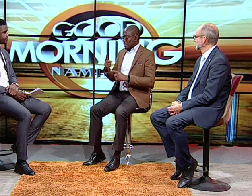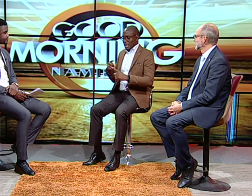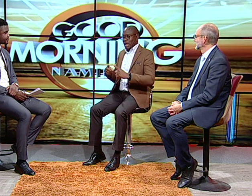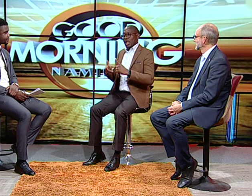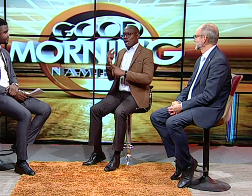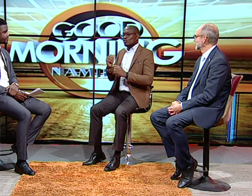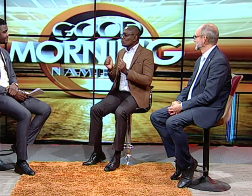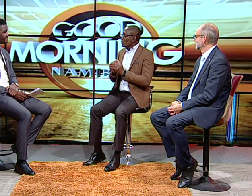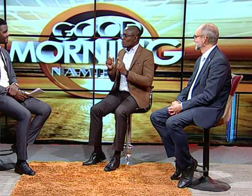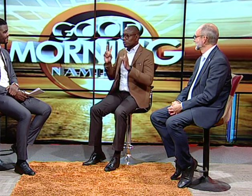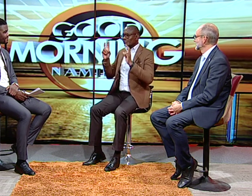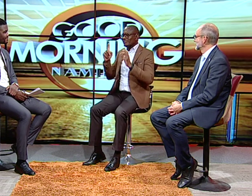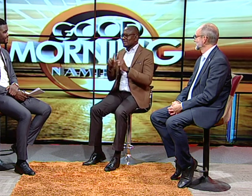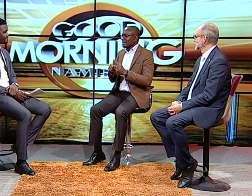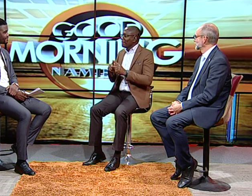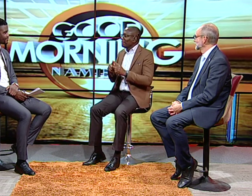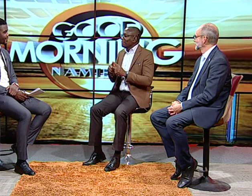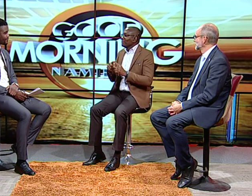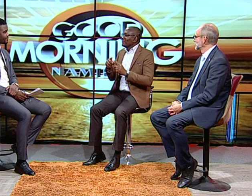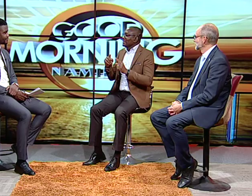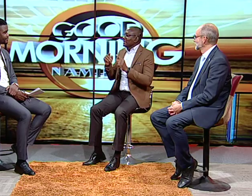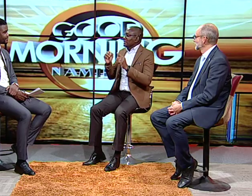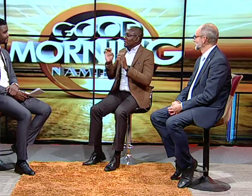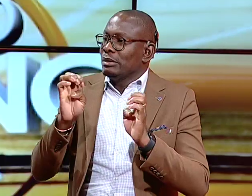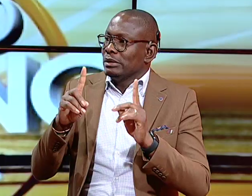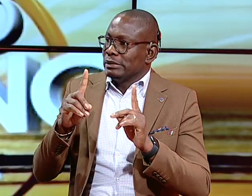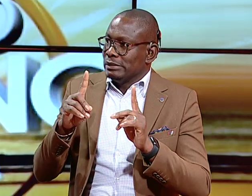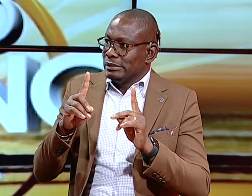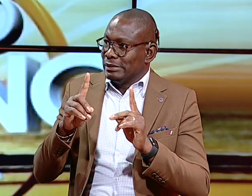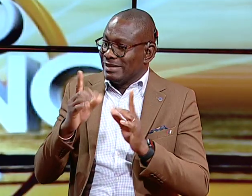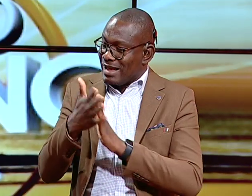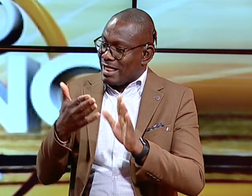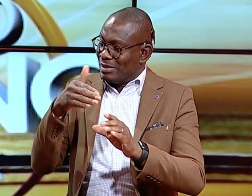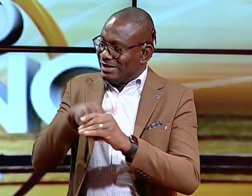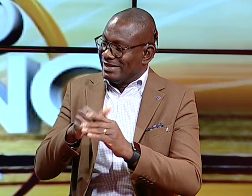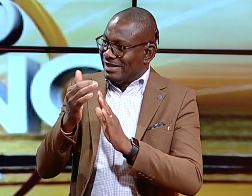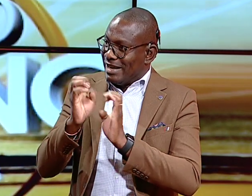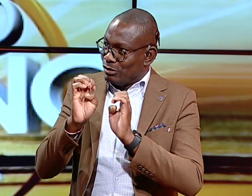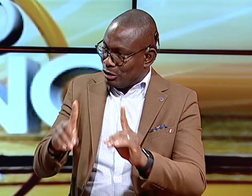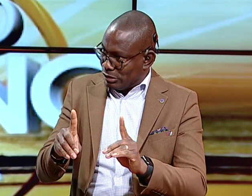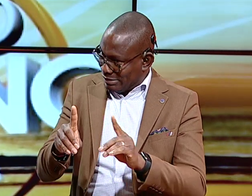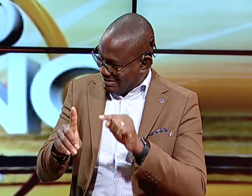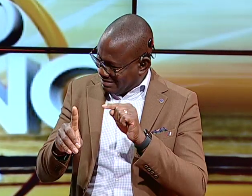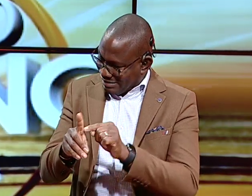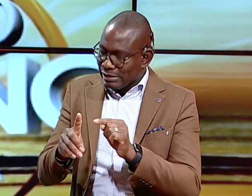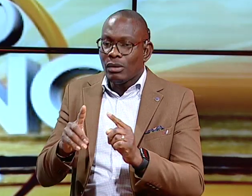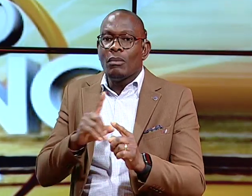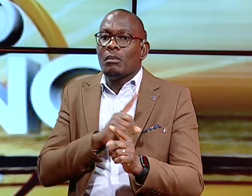Today is the start of the International Week of Deaf People. So the theme is sign language in